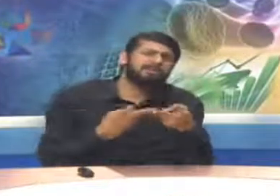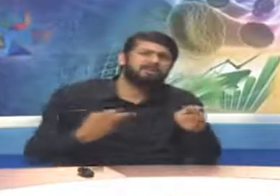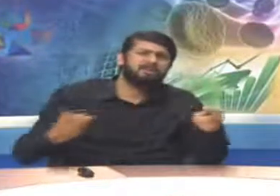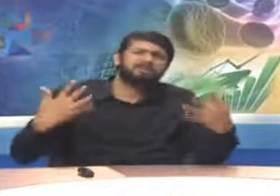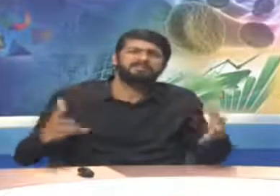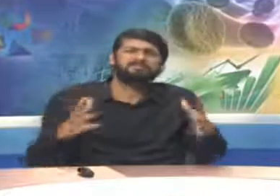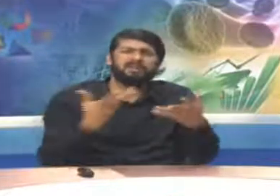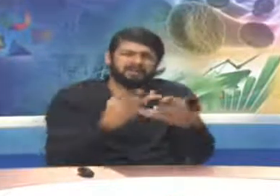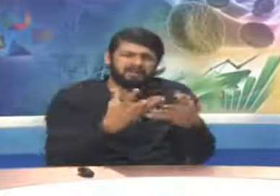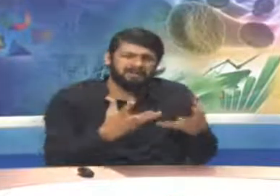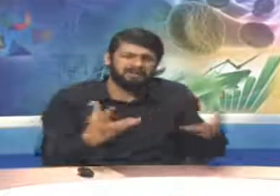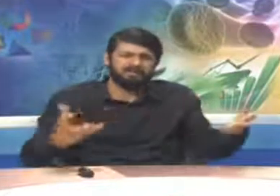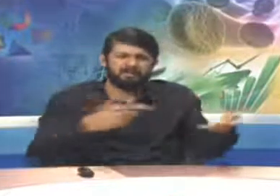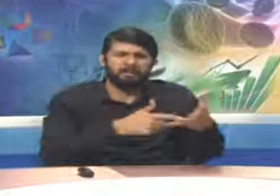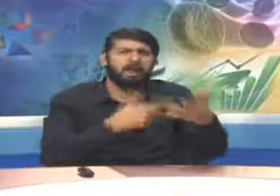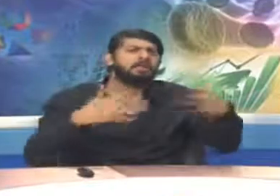Describe the theory of